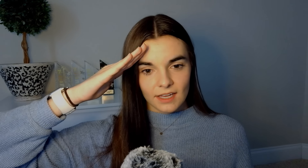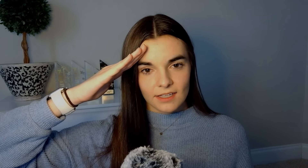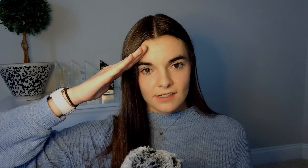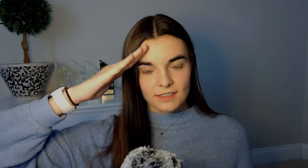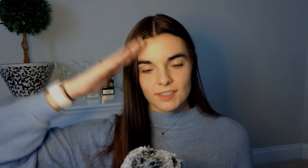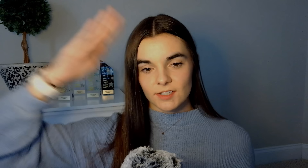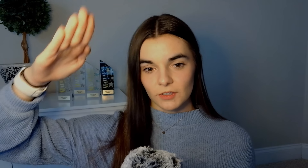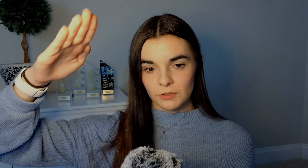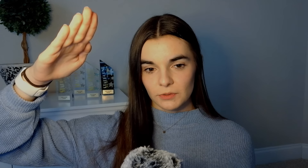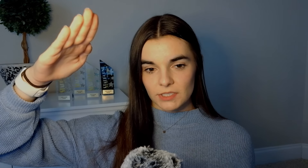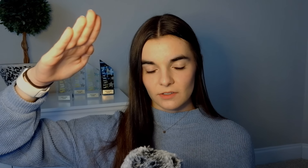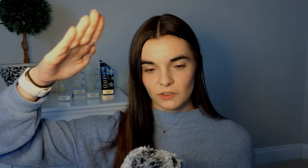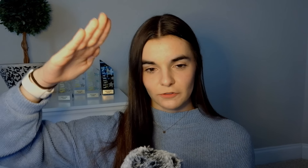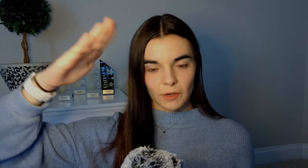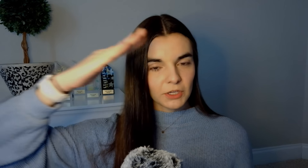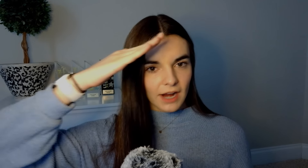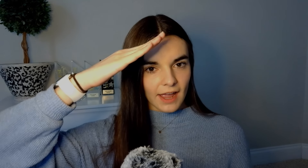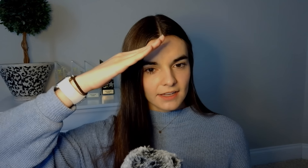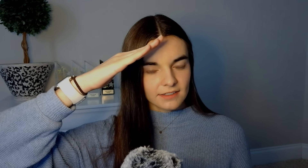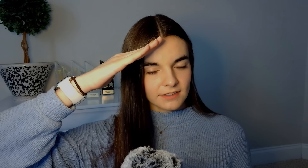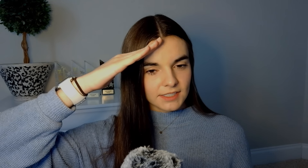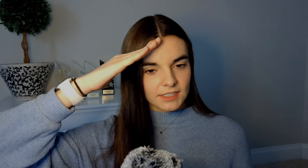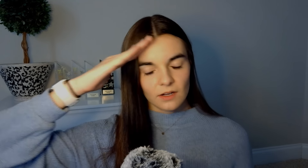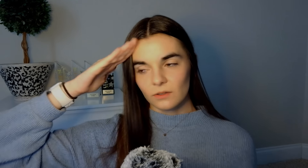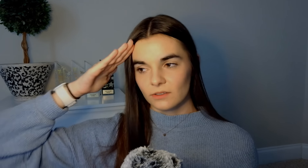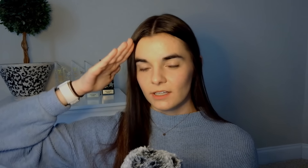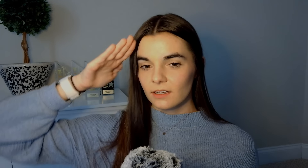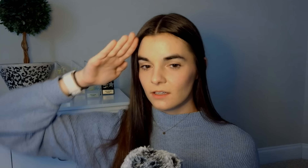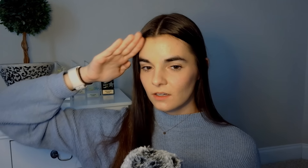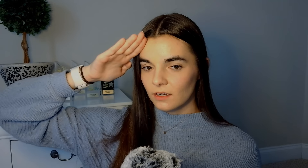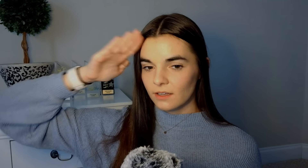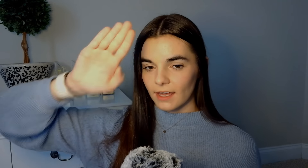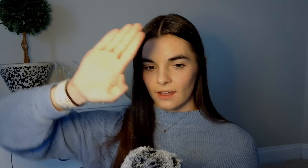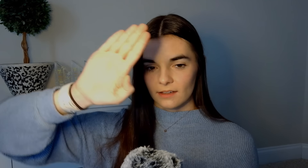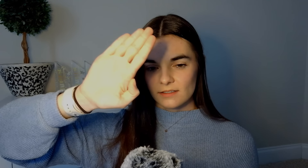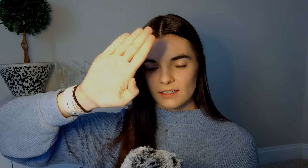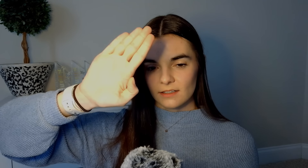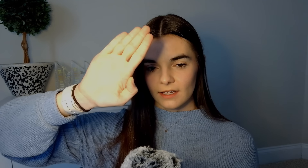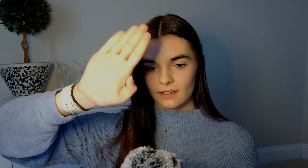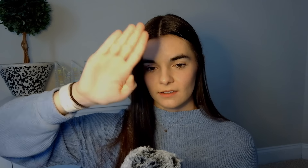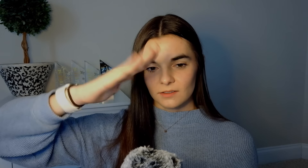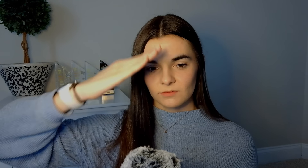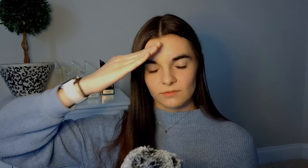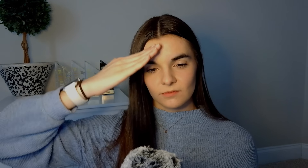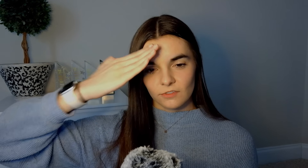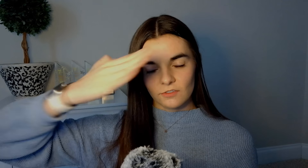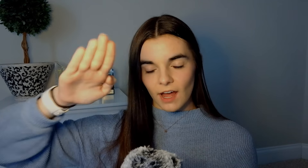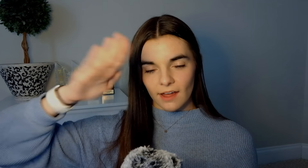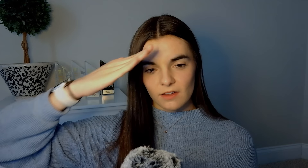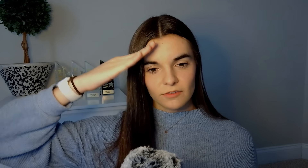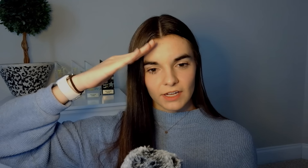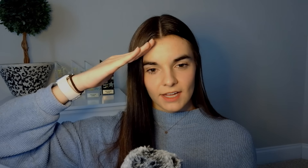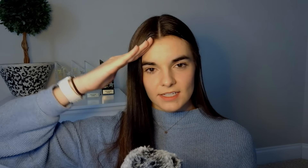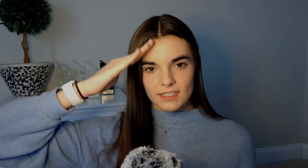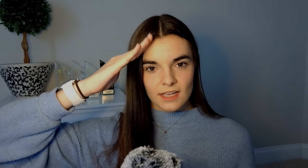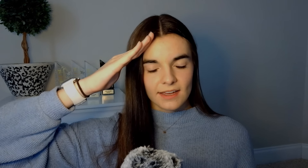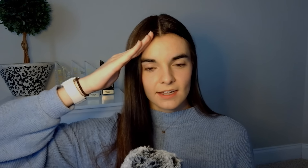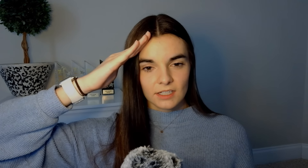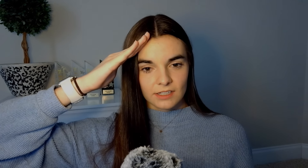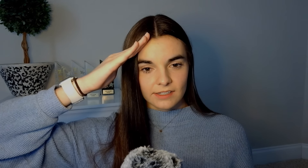a salute from your head. So hand like a 5, I guess.